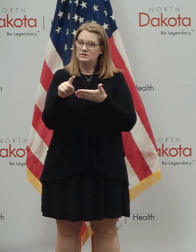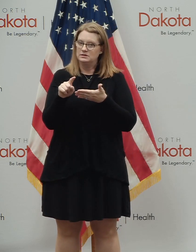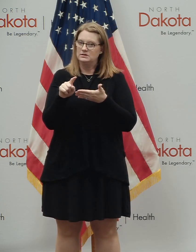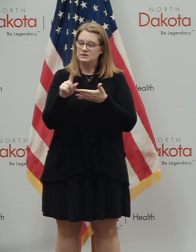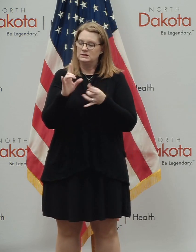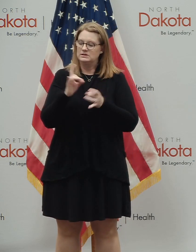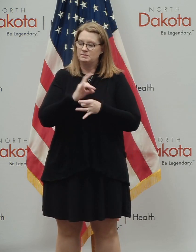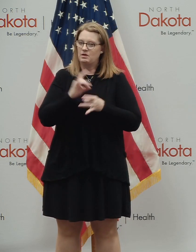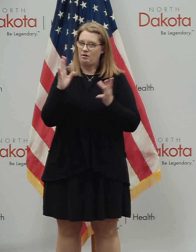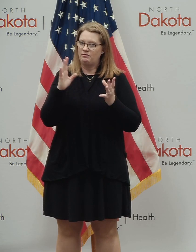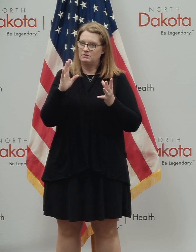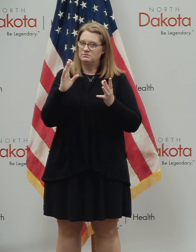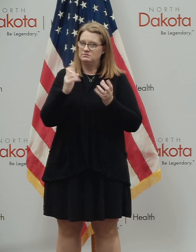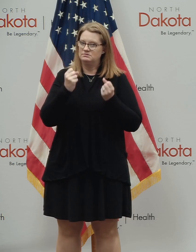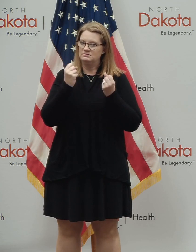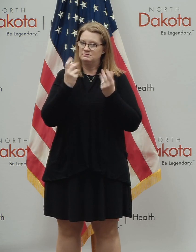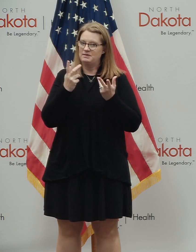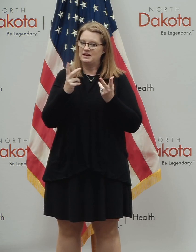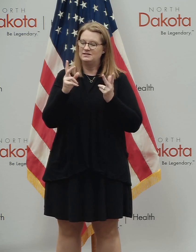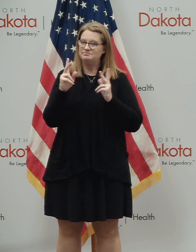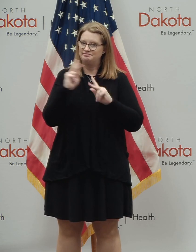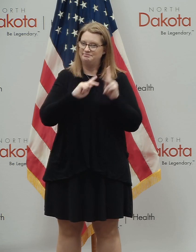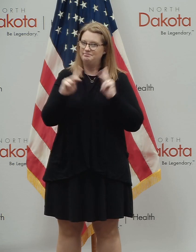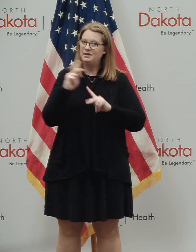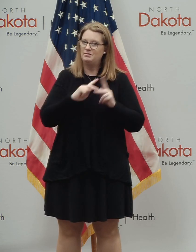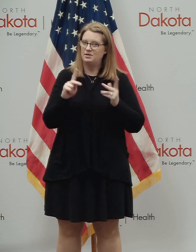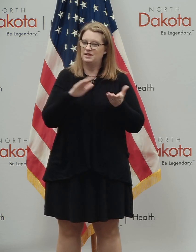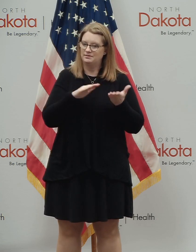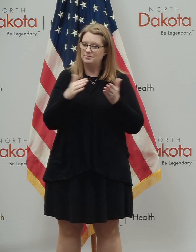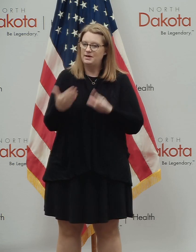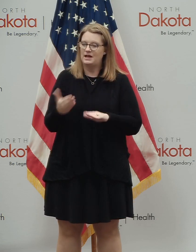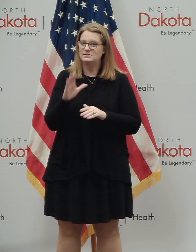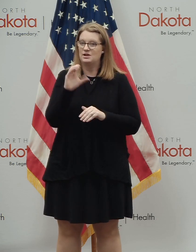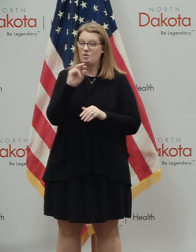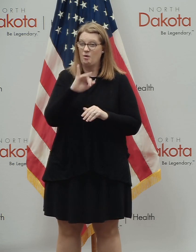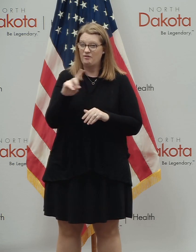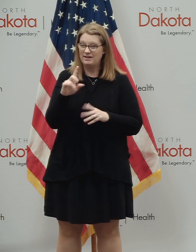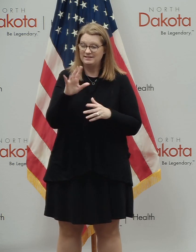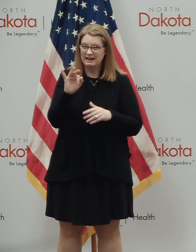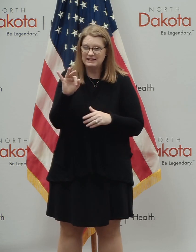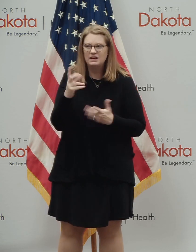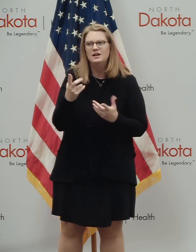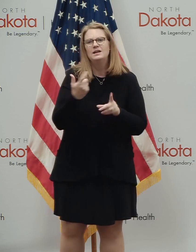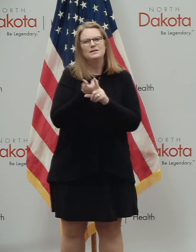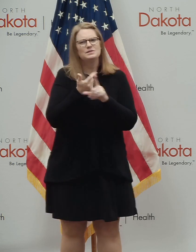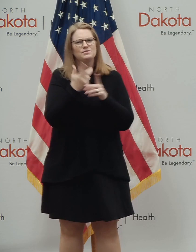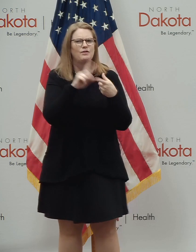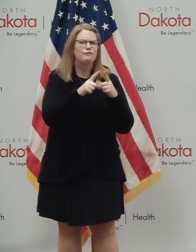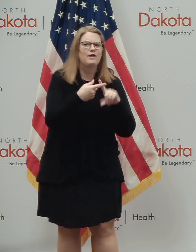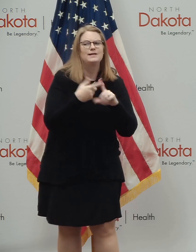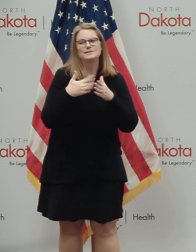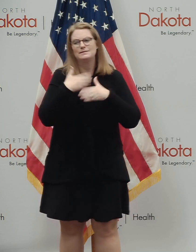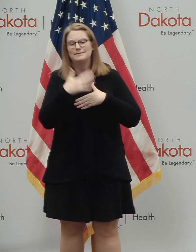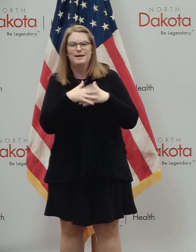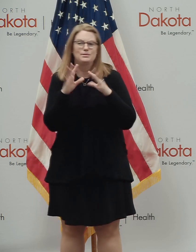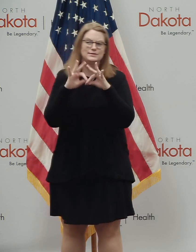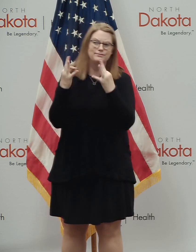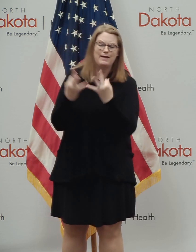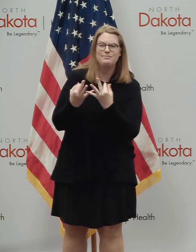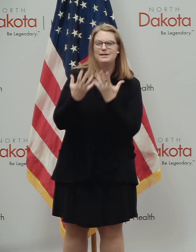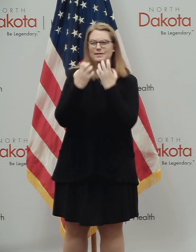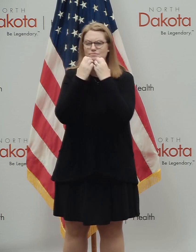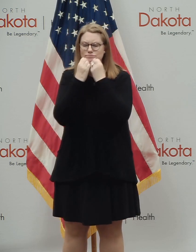Dakotans who have passed away with COVID-19. These are our neighbors, they're our friends, they're family members, they're their